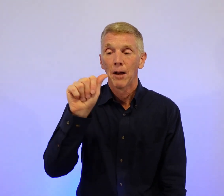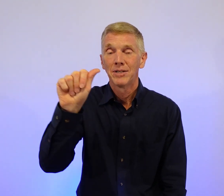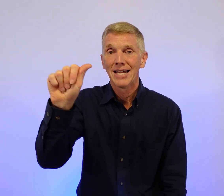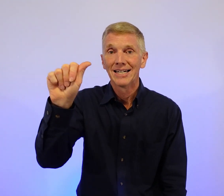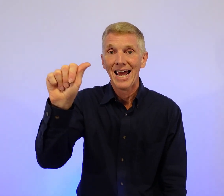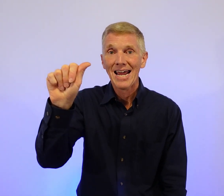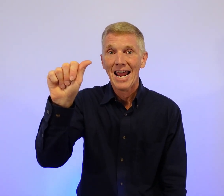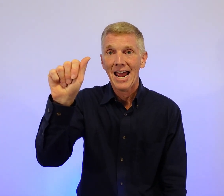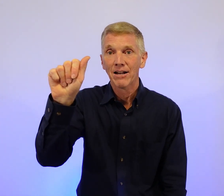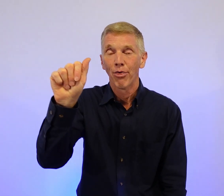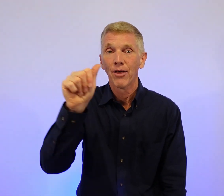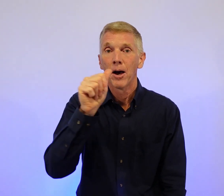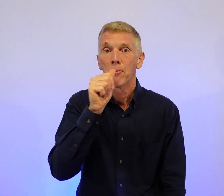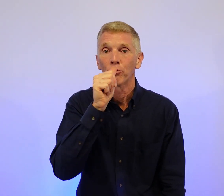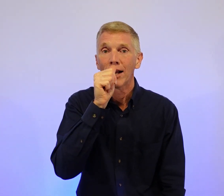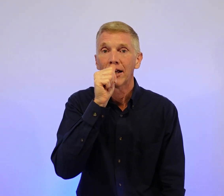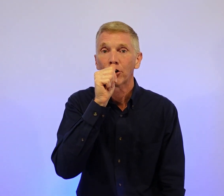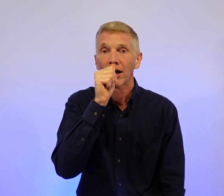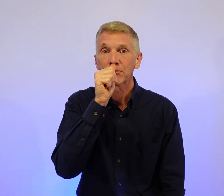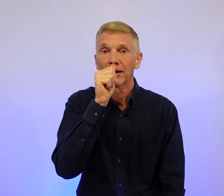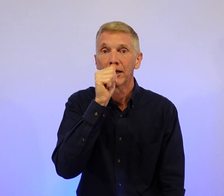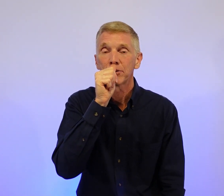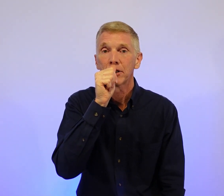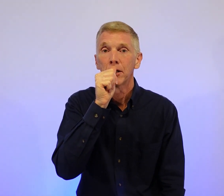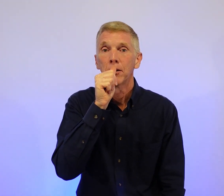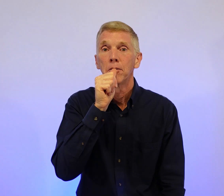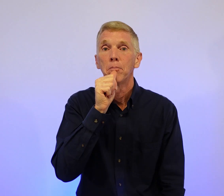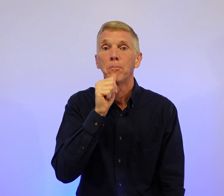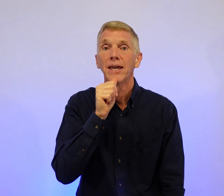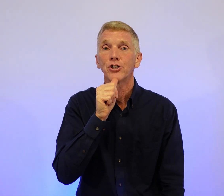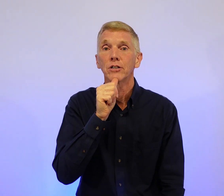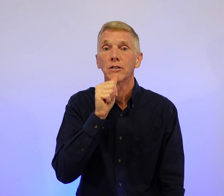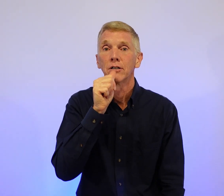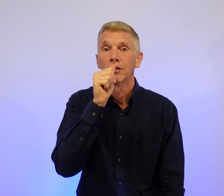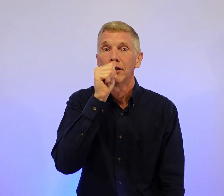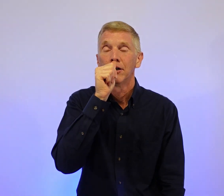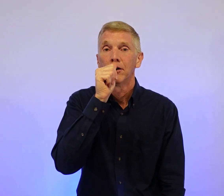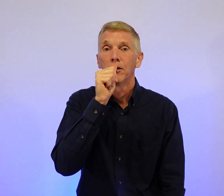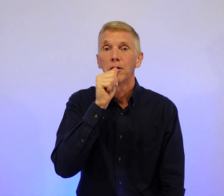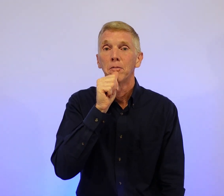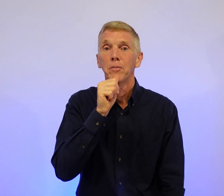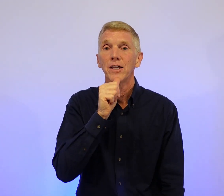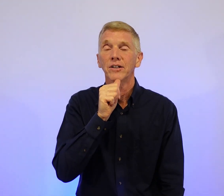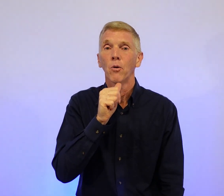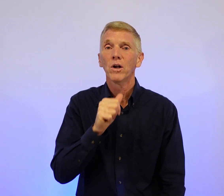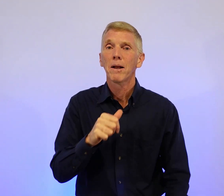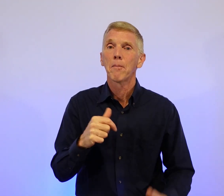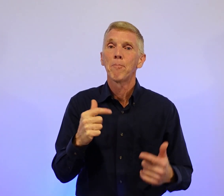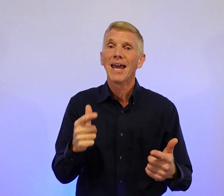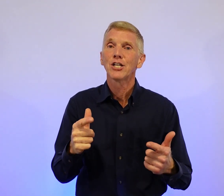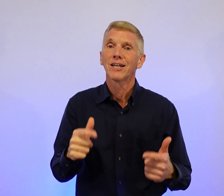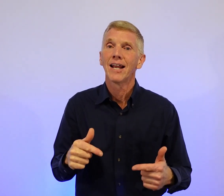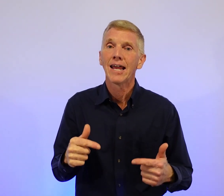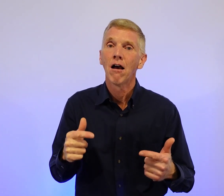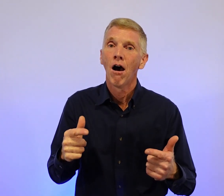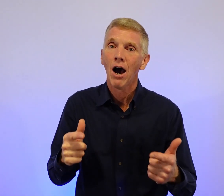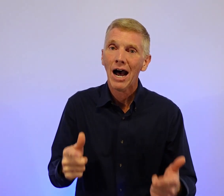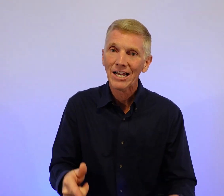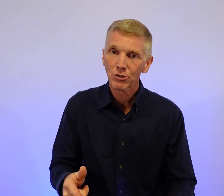taking an A hand, a thumb, right down across my lips. Patient. Patient. Now, what about a patient in a